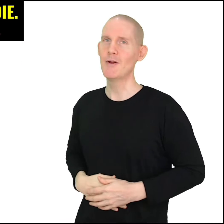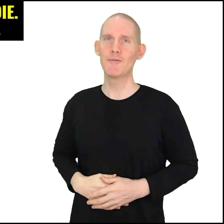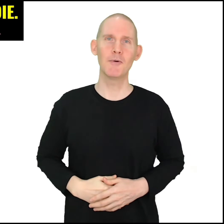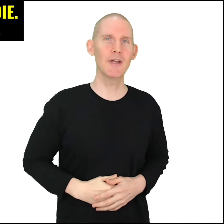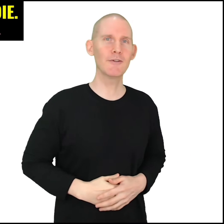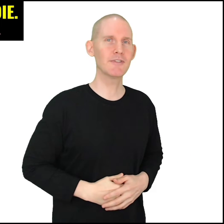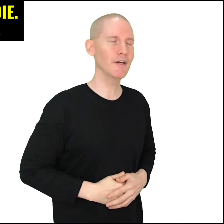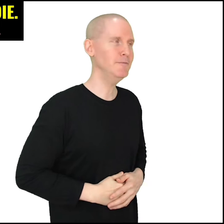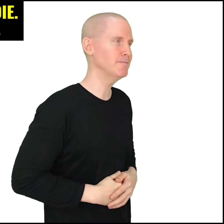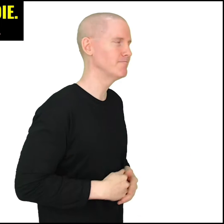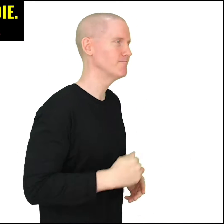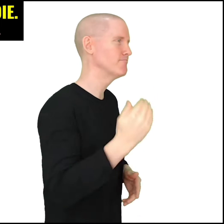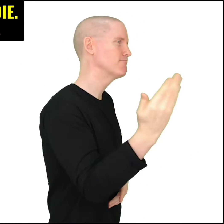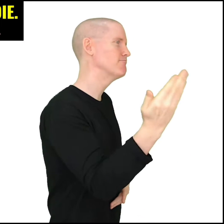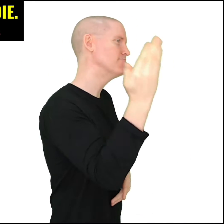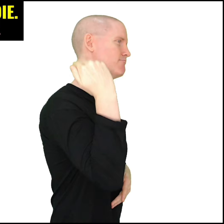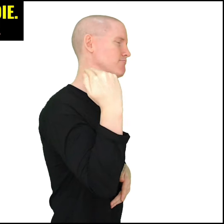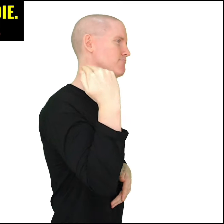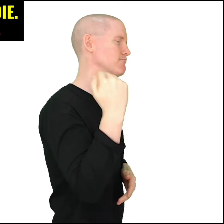From the other side.